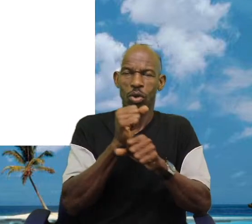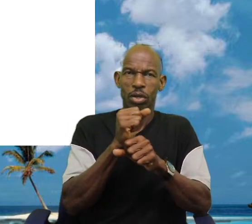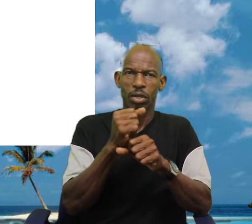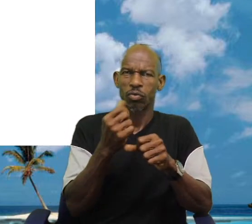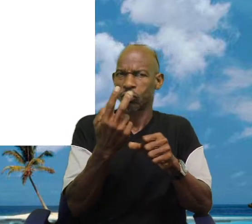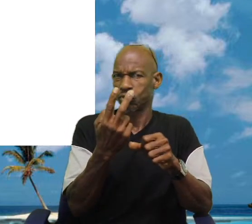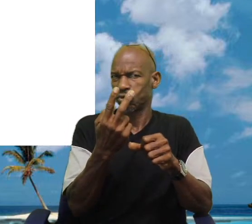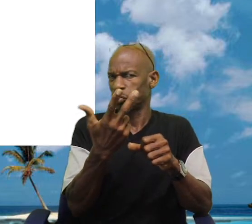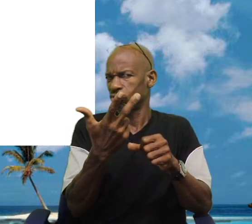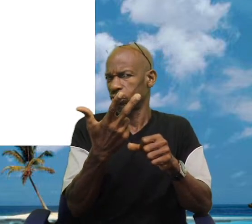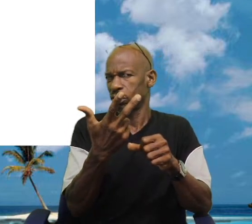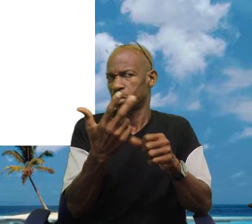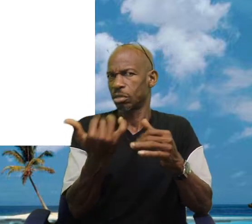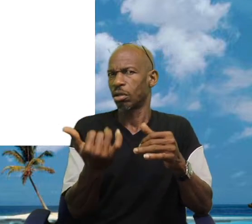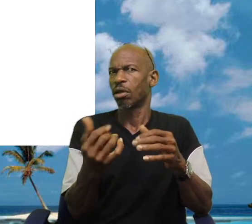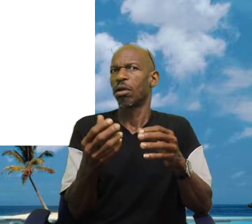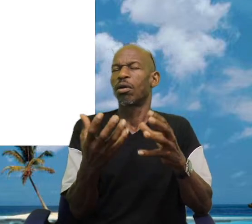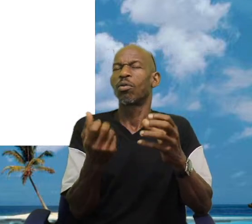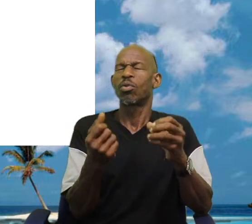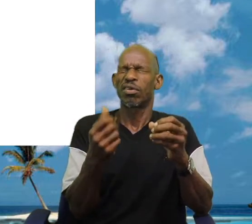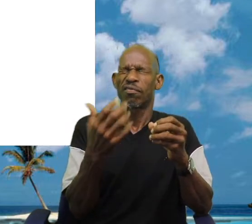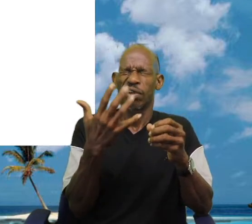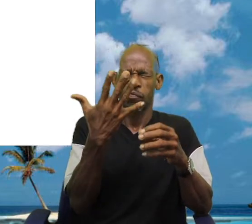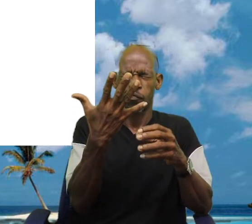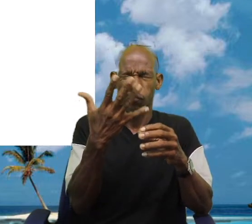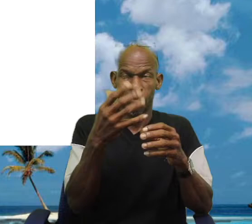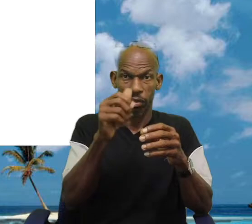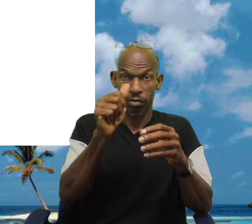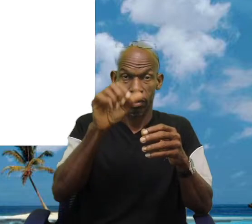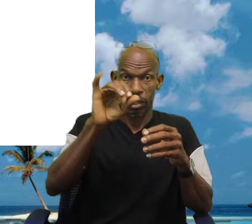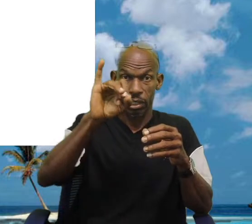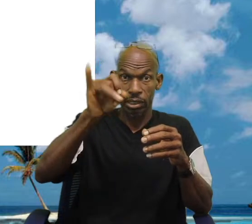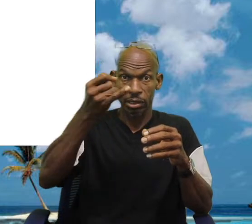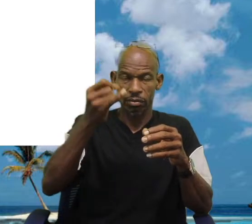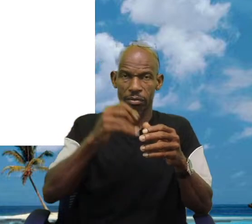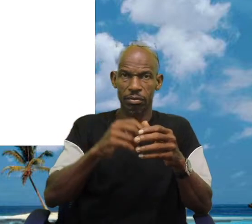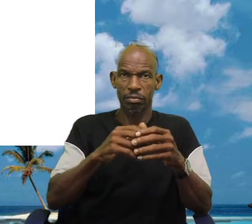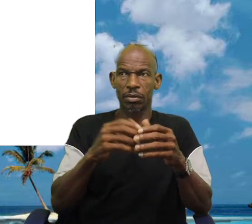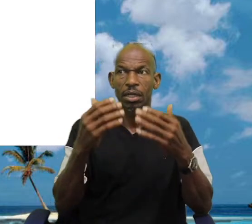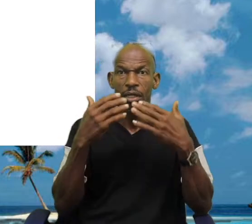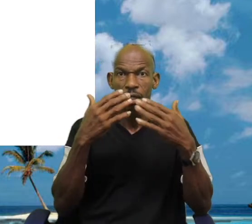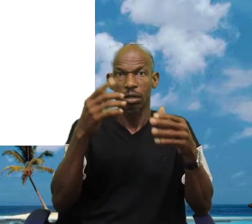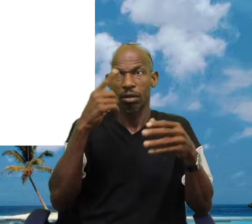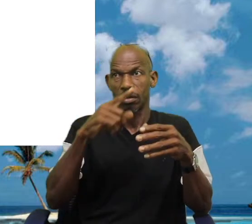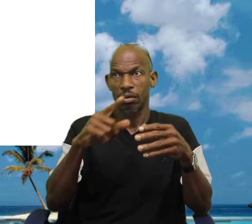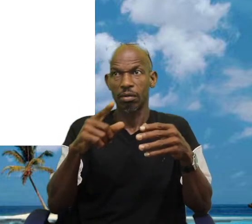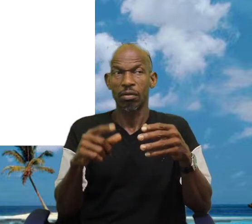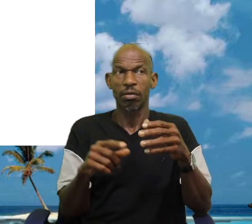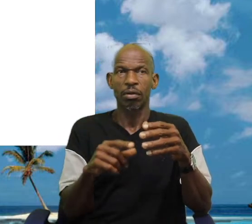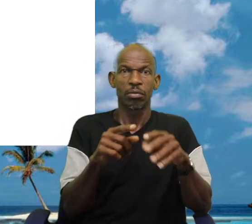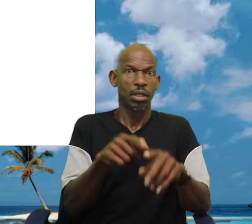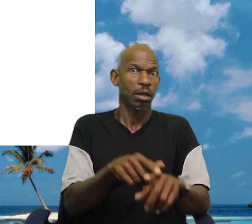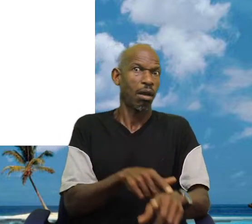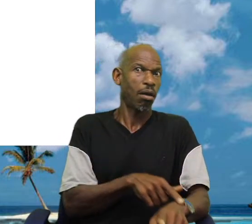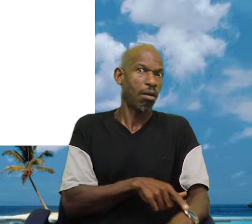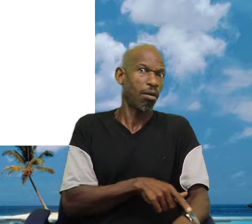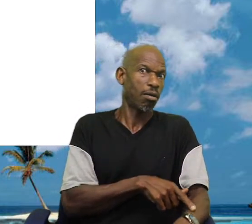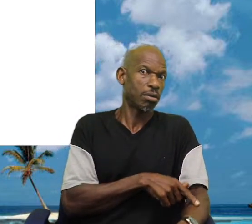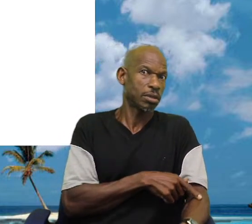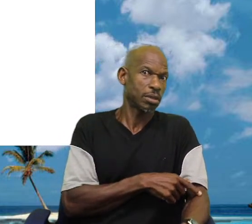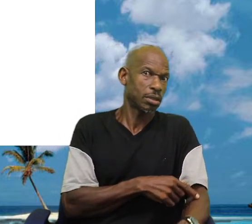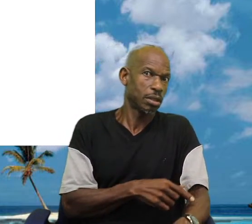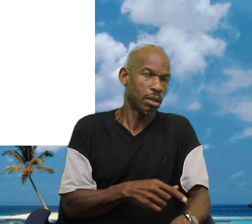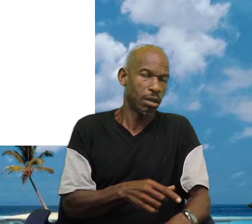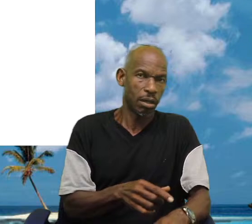now. So that is your homework today. And I want to say thank you for spending so long with us today. We already spent a long